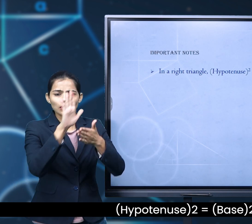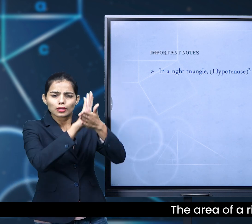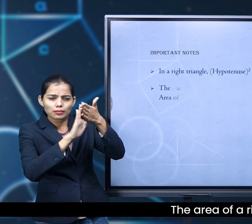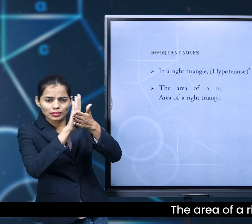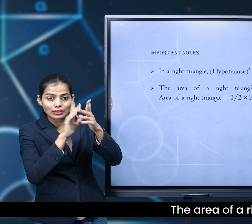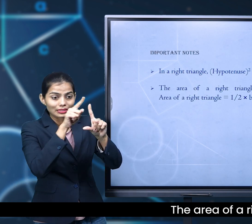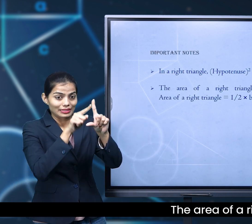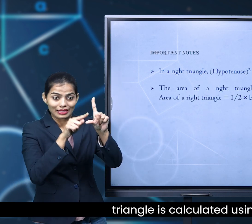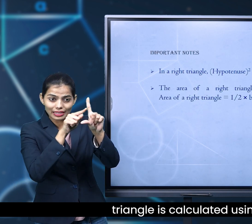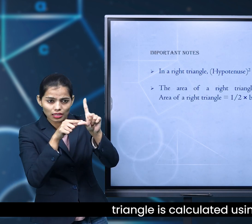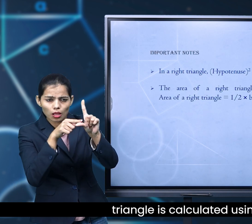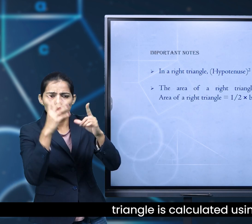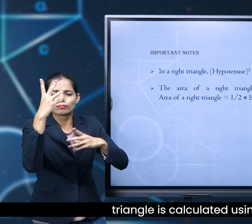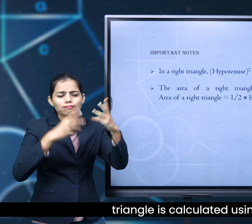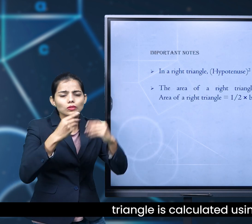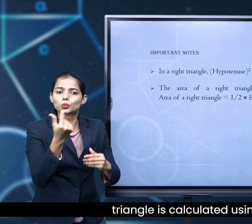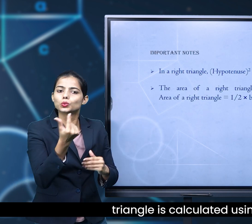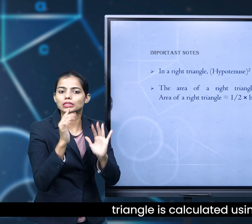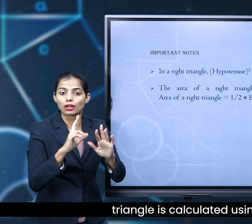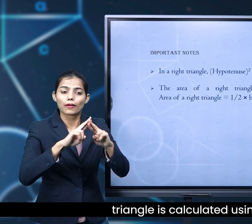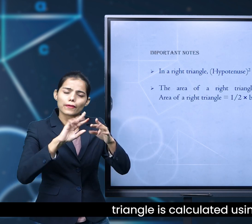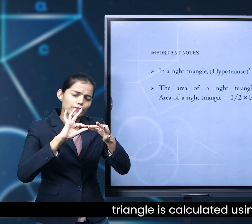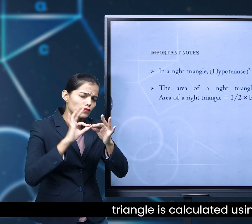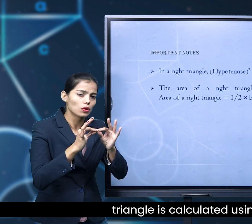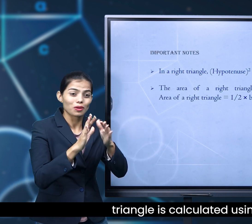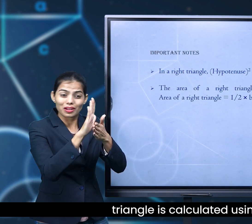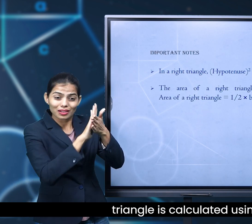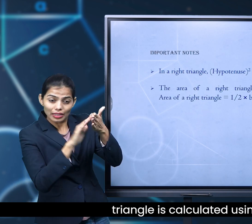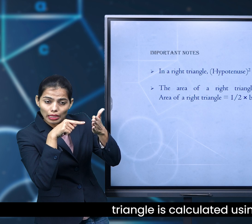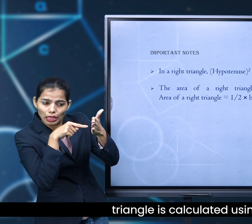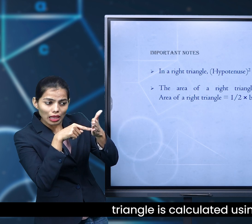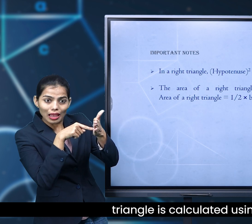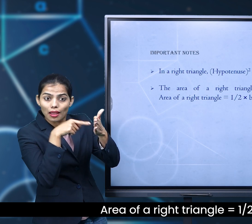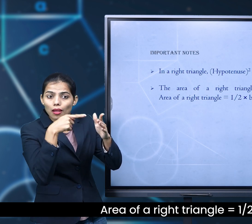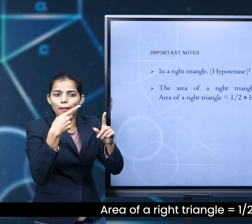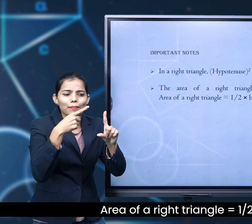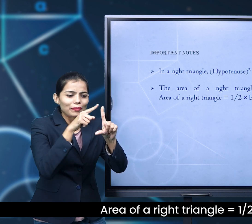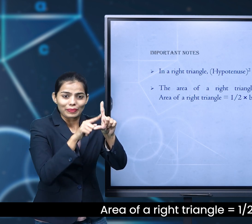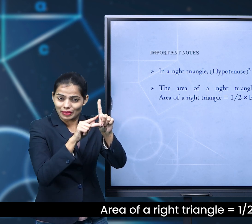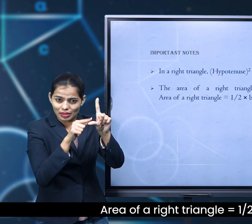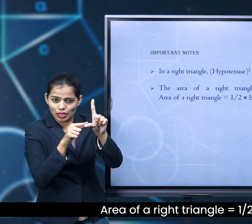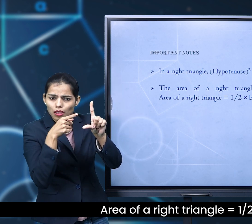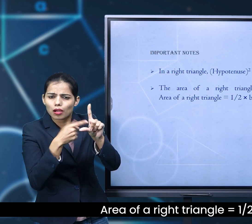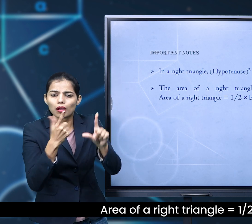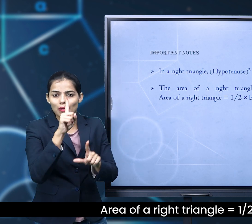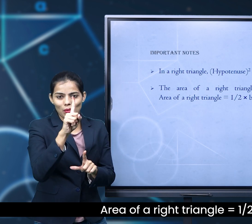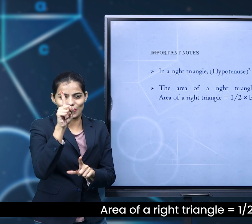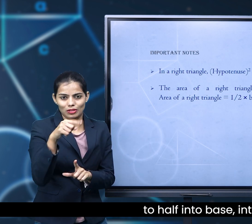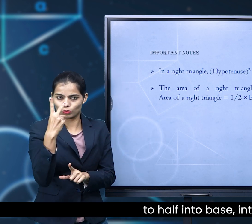The area of a right triangle is calculated using the formula area of a right triangle is equal to